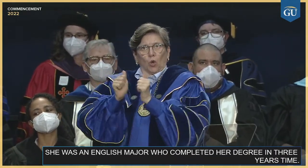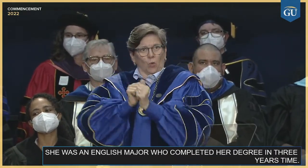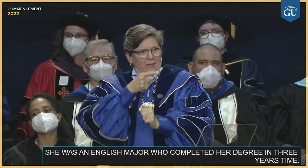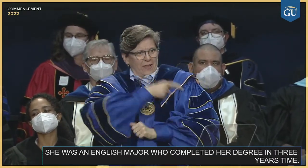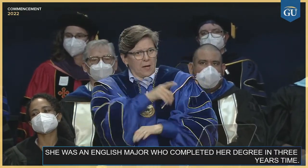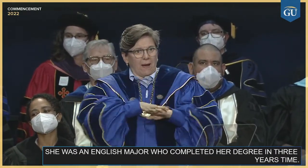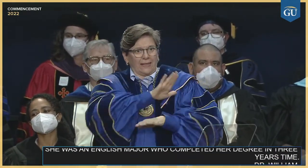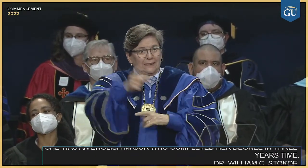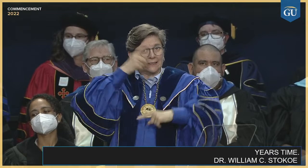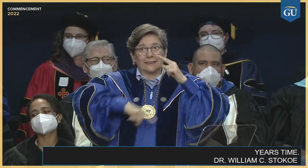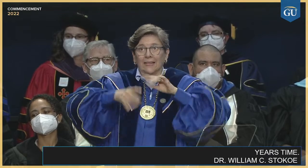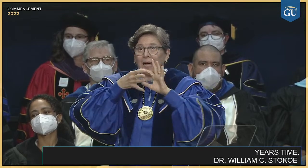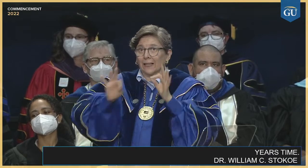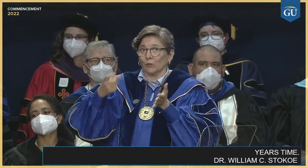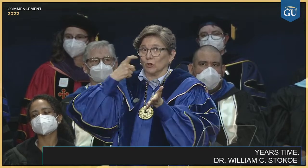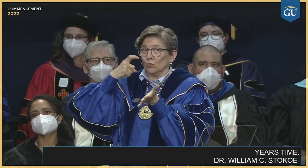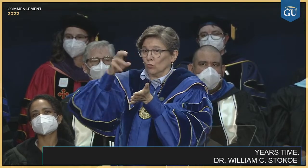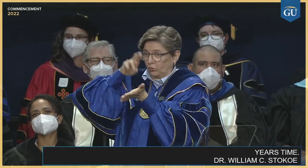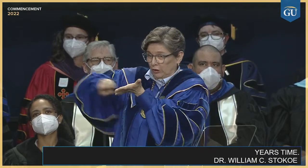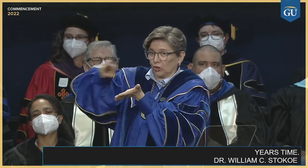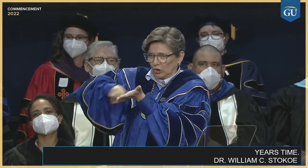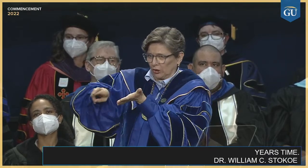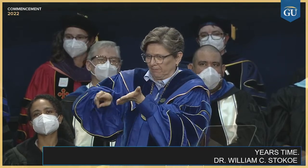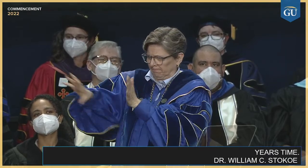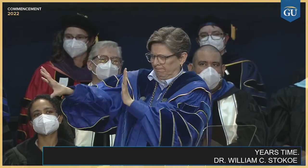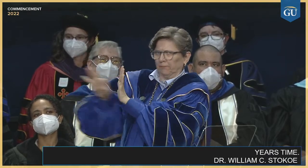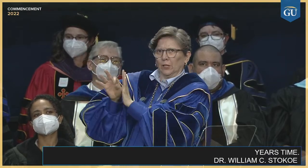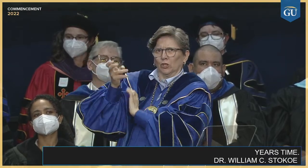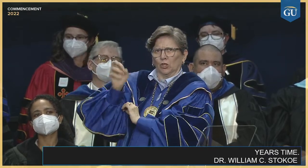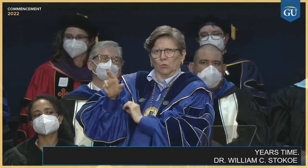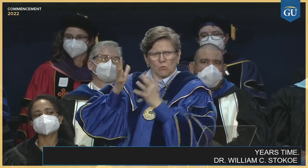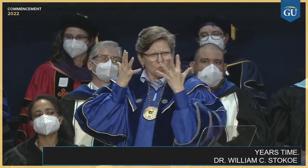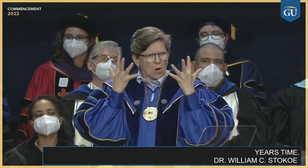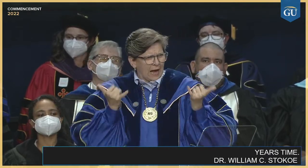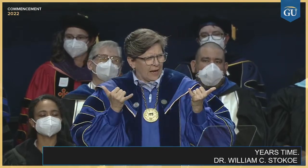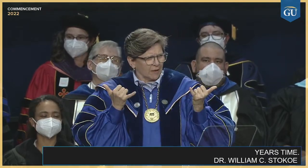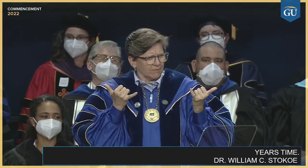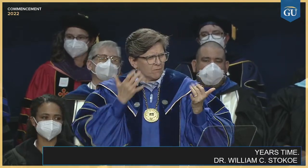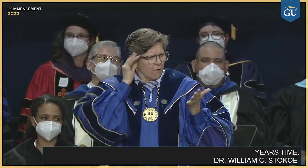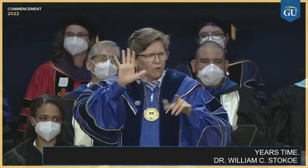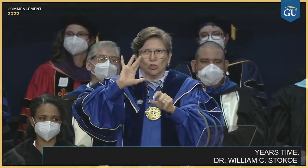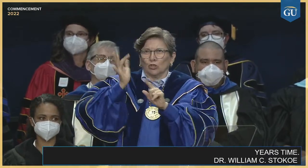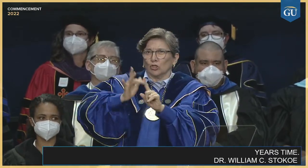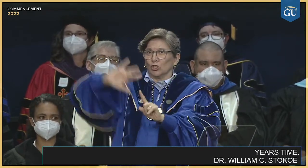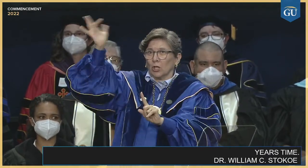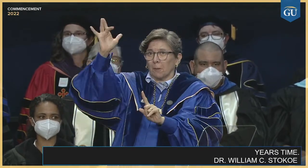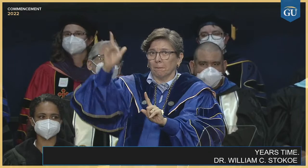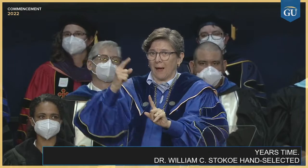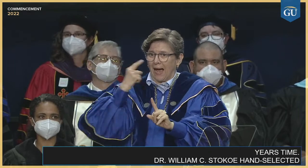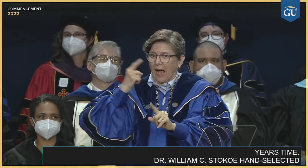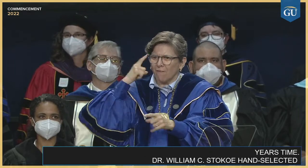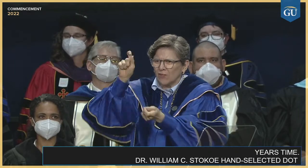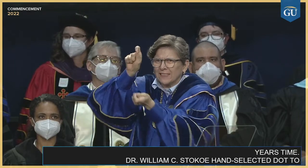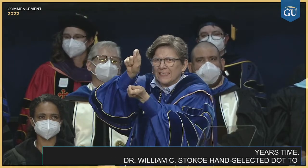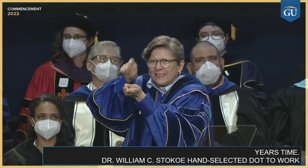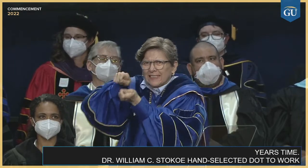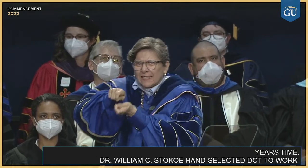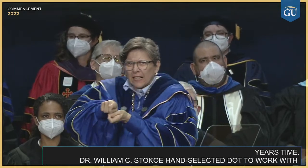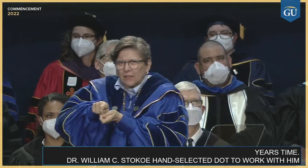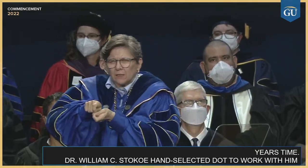hand-selected Dot to work with him on his research regarding sign language. He valued her sharp eye